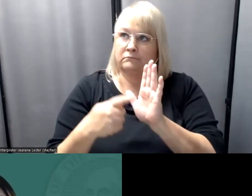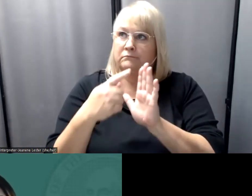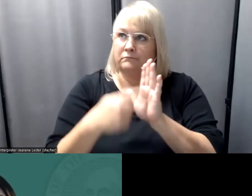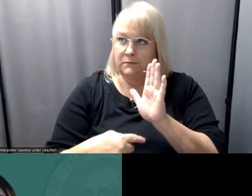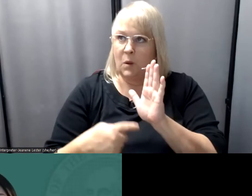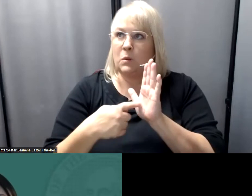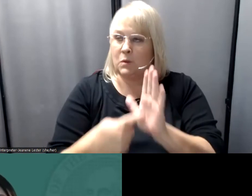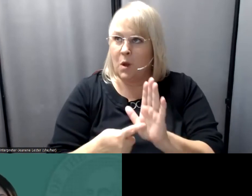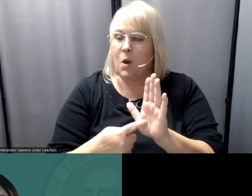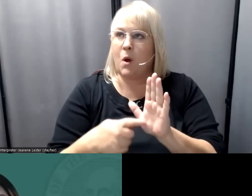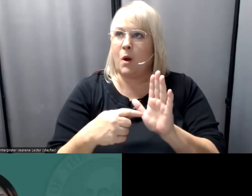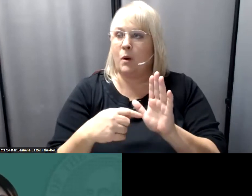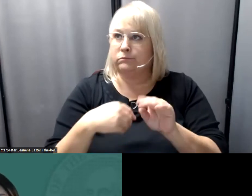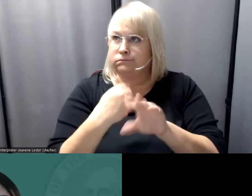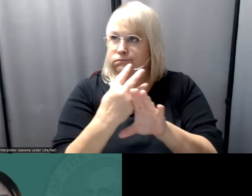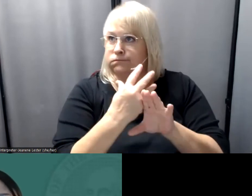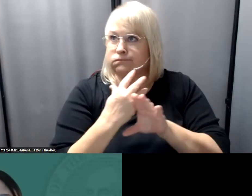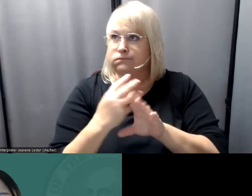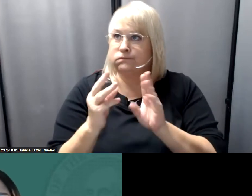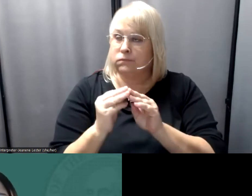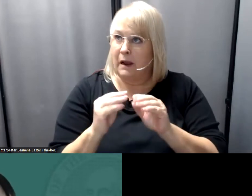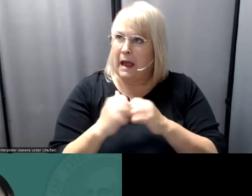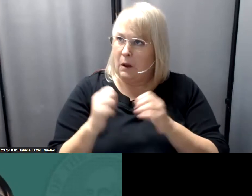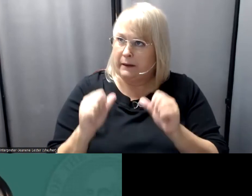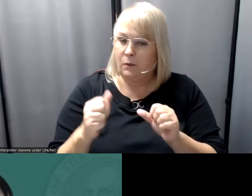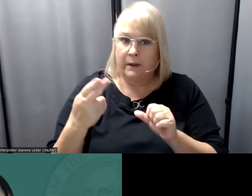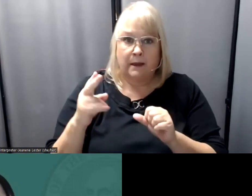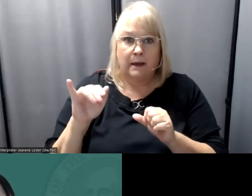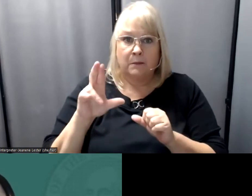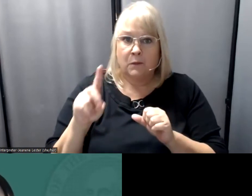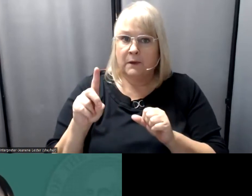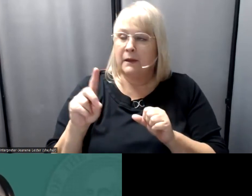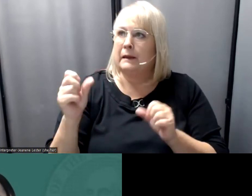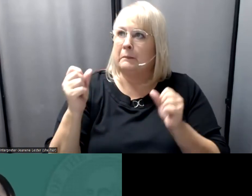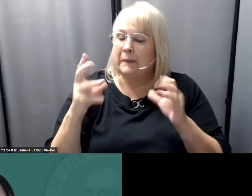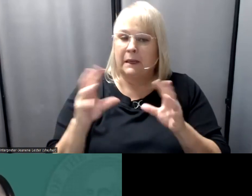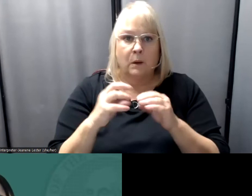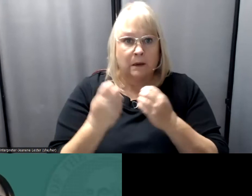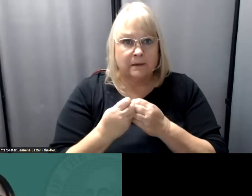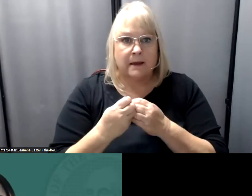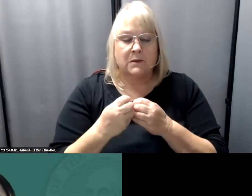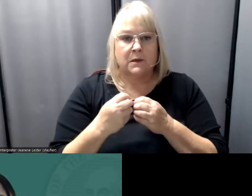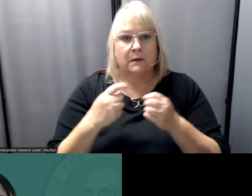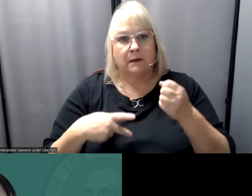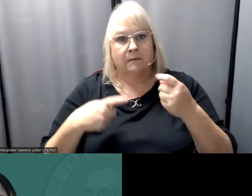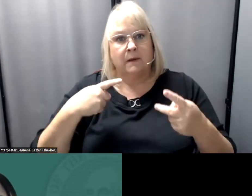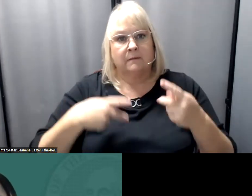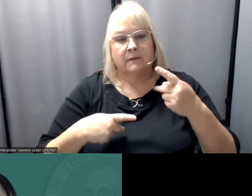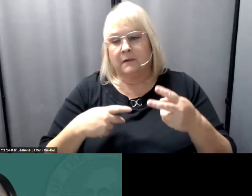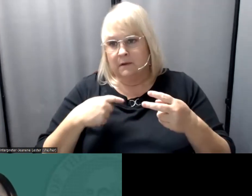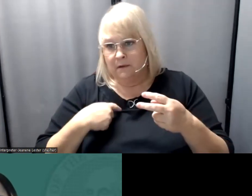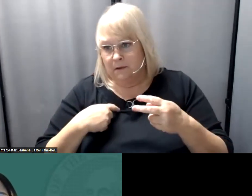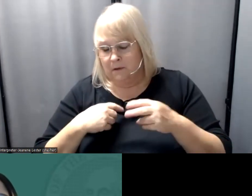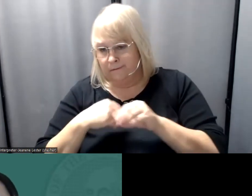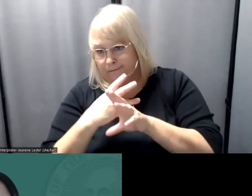How would we be able to hybrid, like many organizations are doing going forward into the new way of